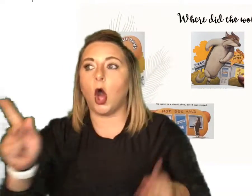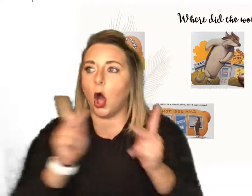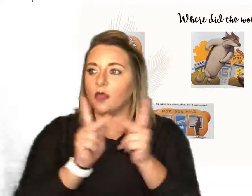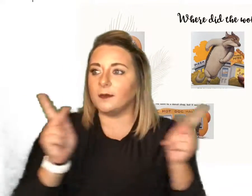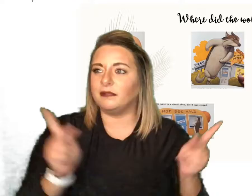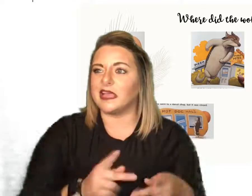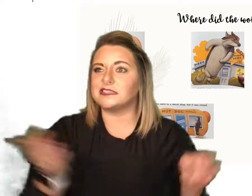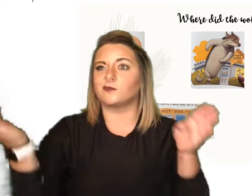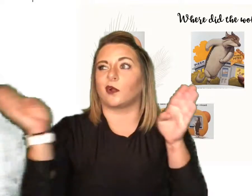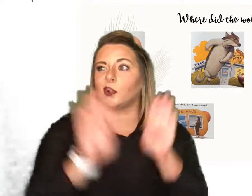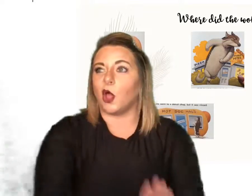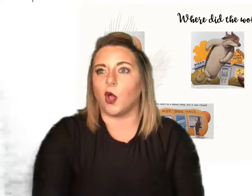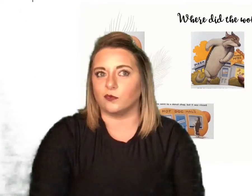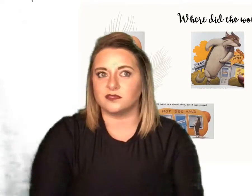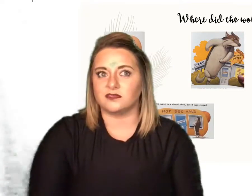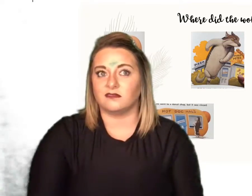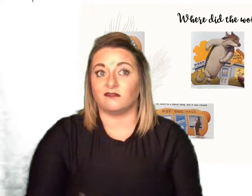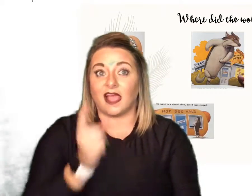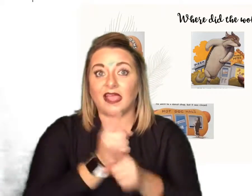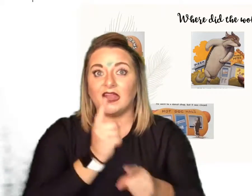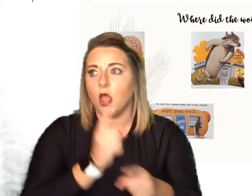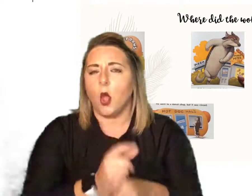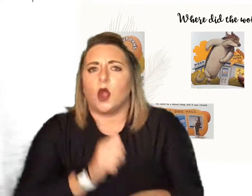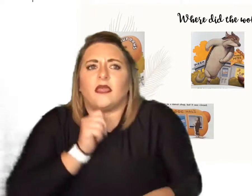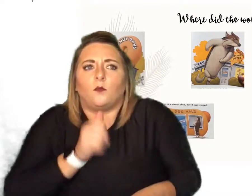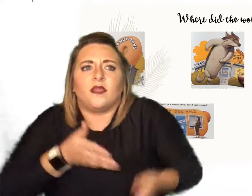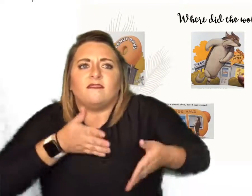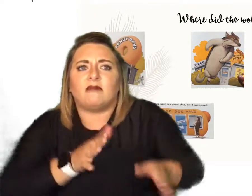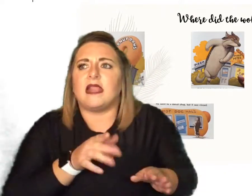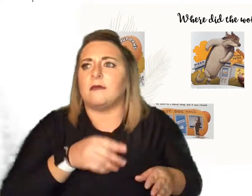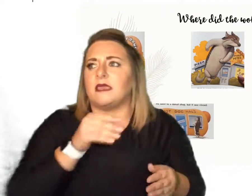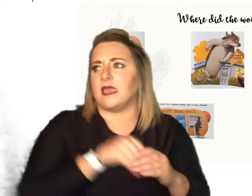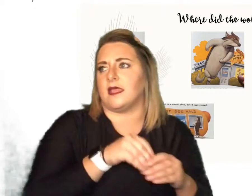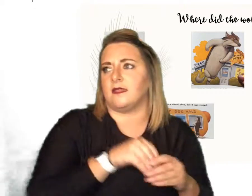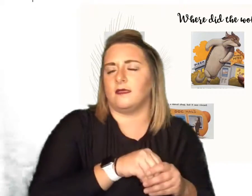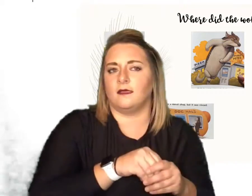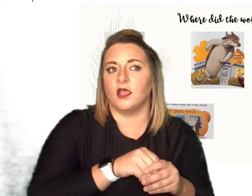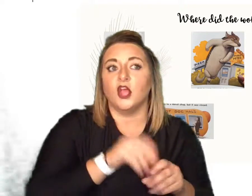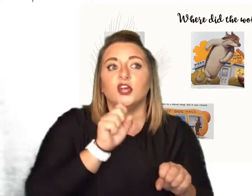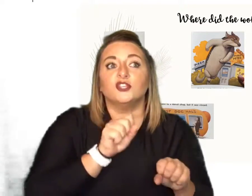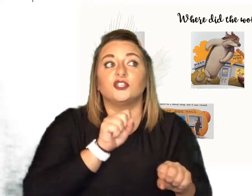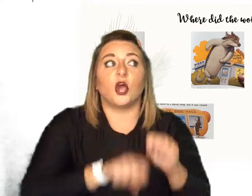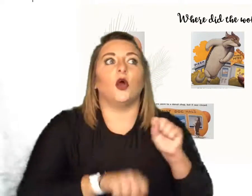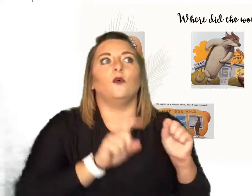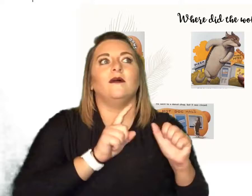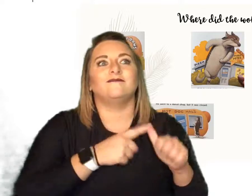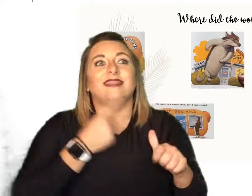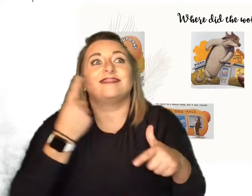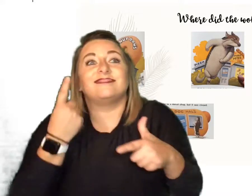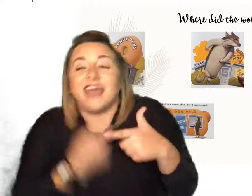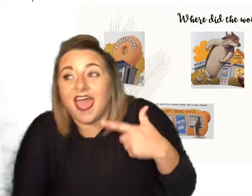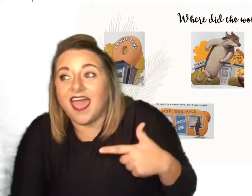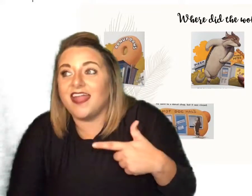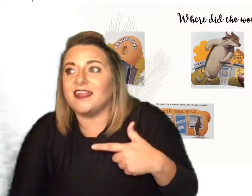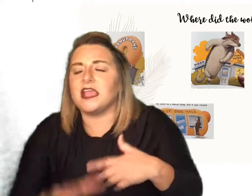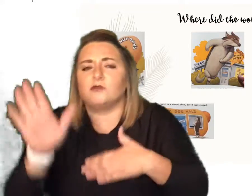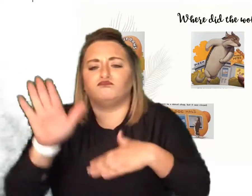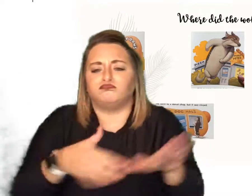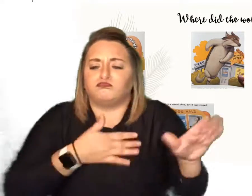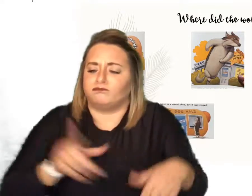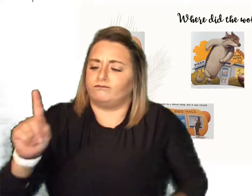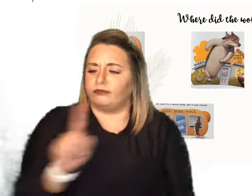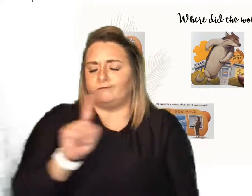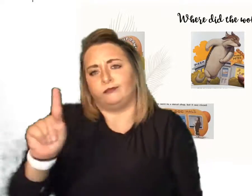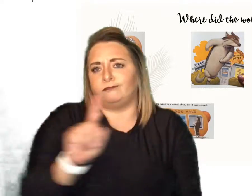and all the places were closed, right? Or they wouldn't let him in. So then